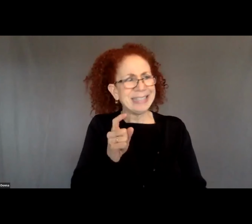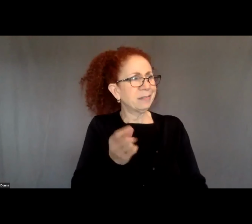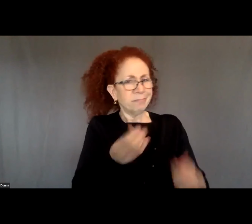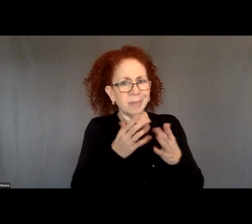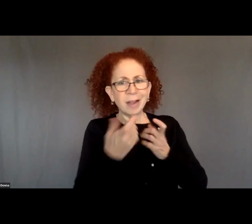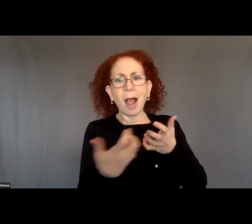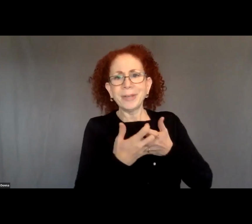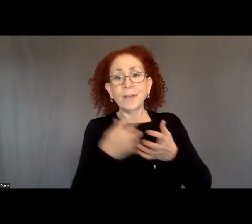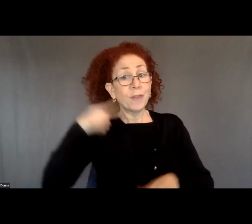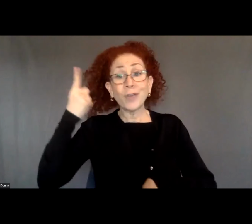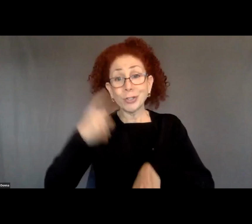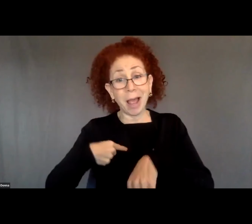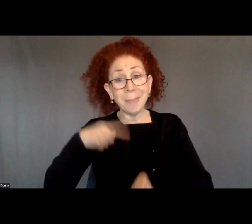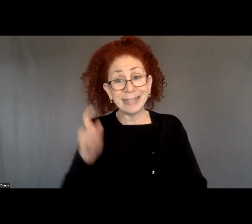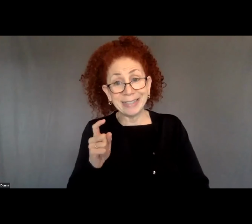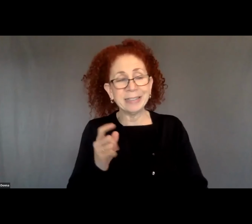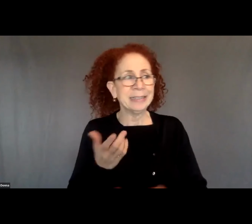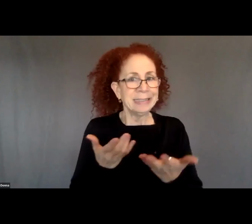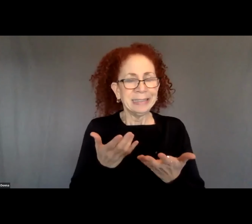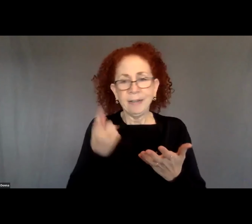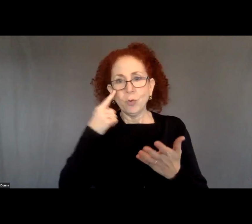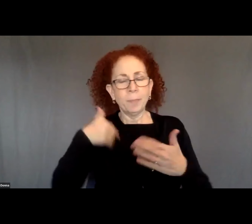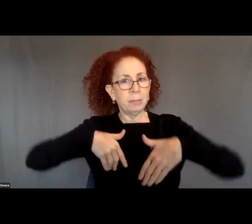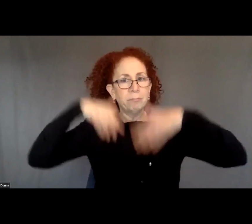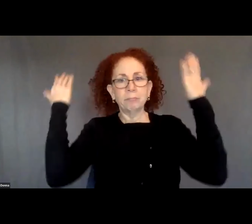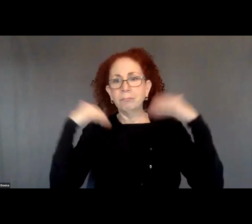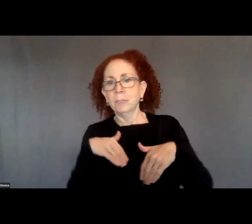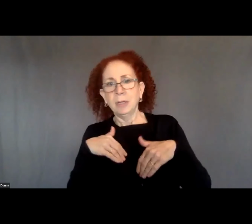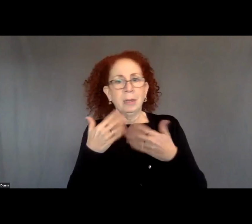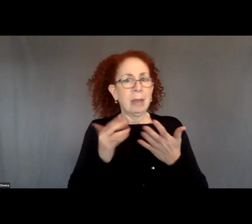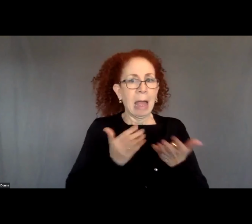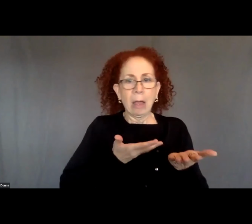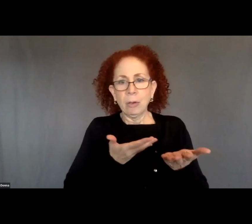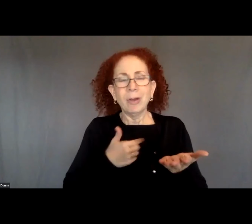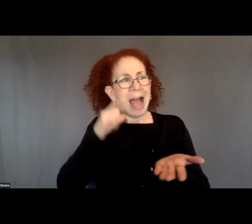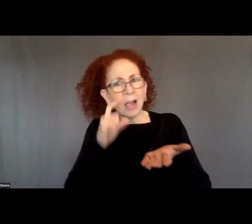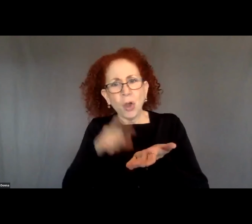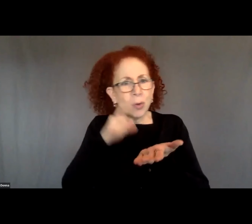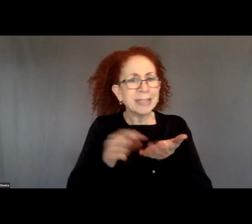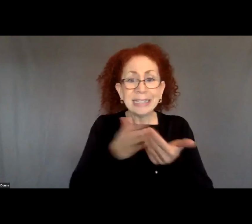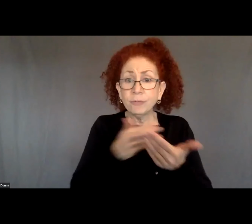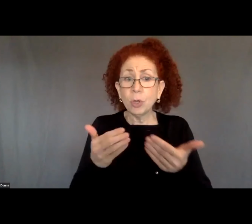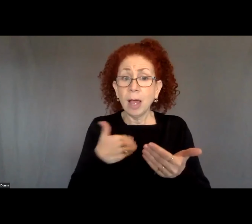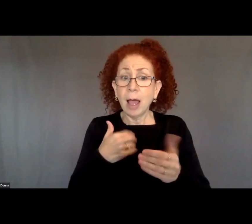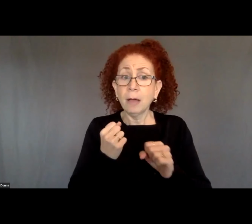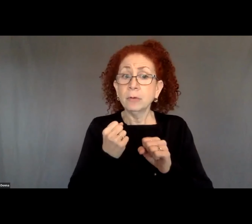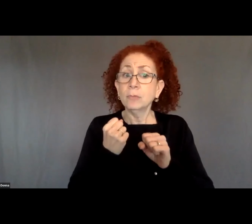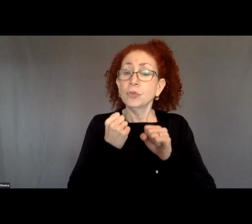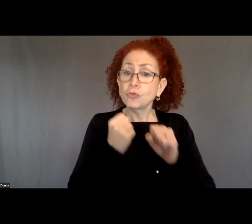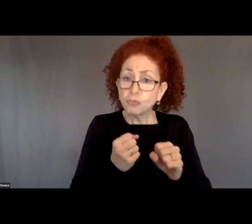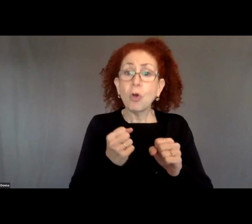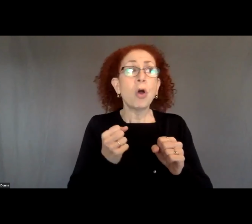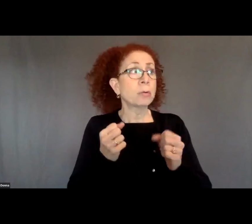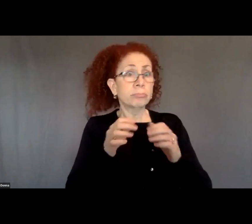for the first time. So this was pretty daunting for me, and I noticed that despite a very strong affinity group presence on